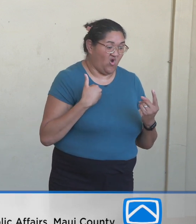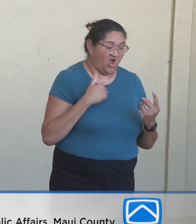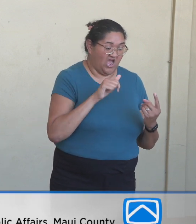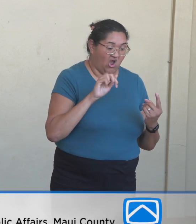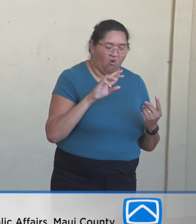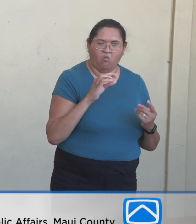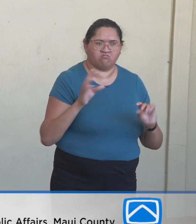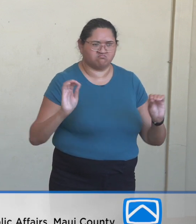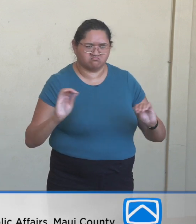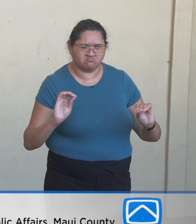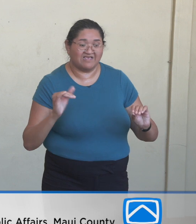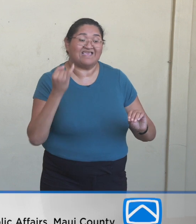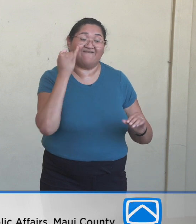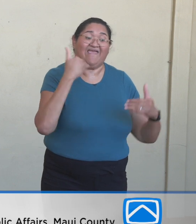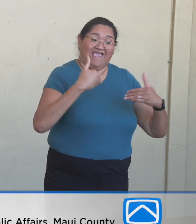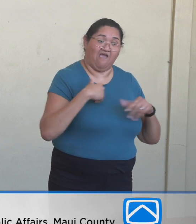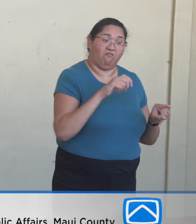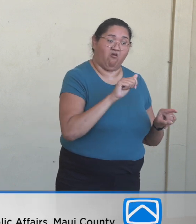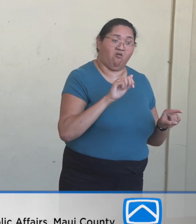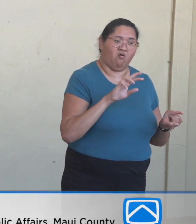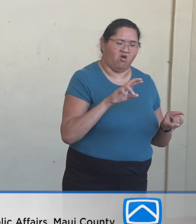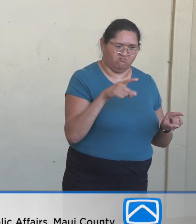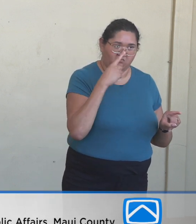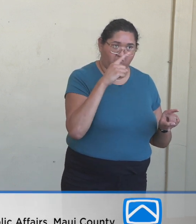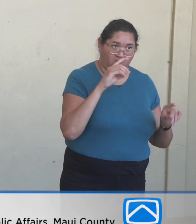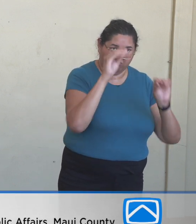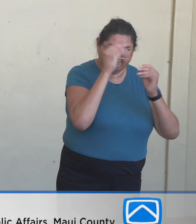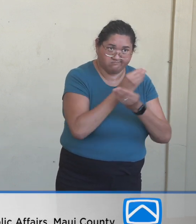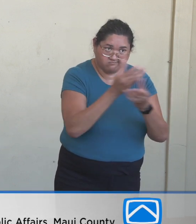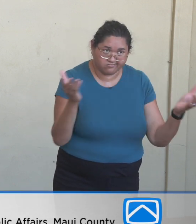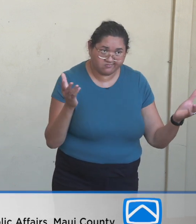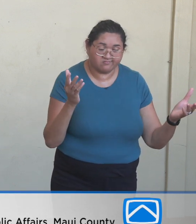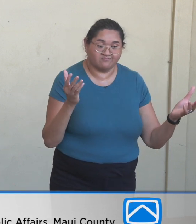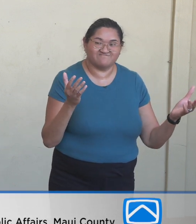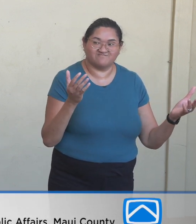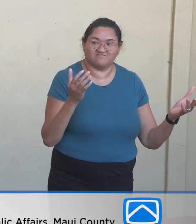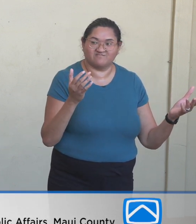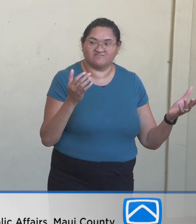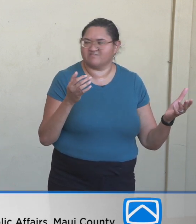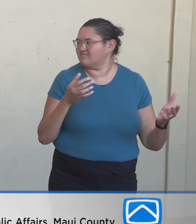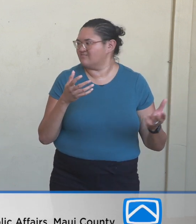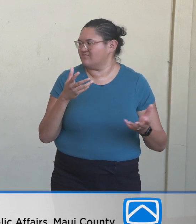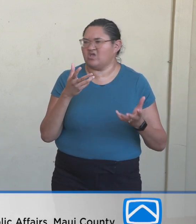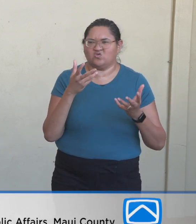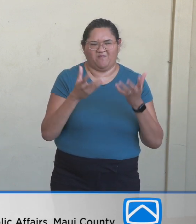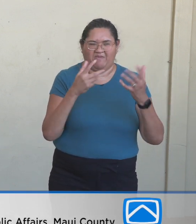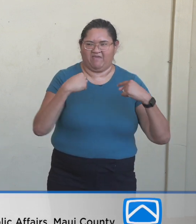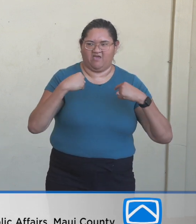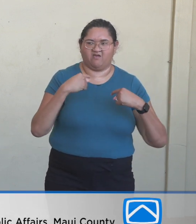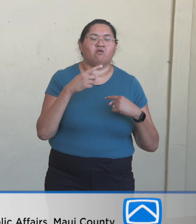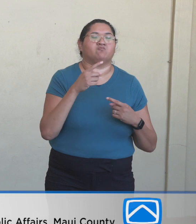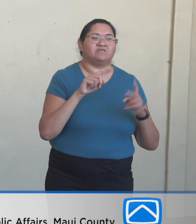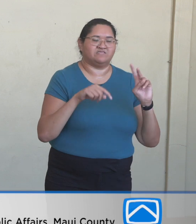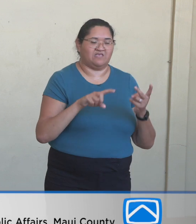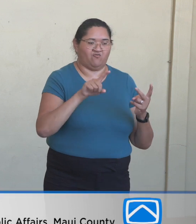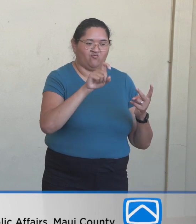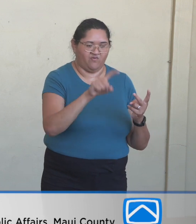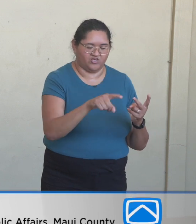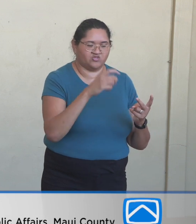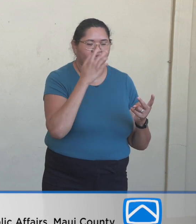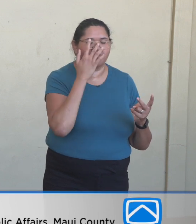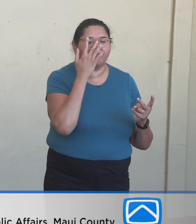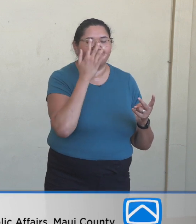isn't one? And if there is one, can you release it soon? I can probably help with that. And then the second question